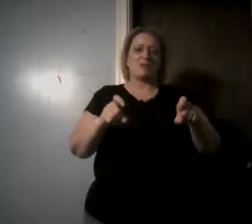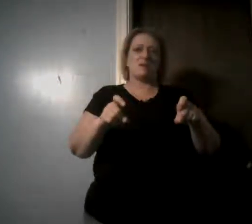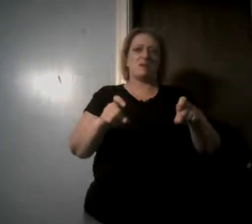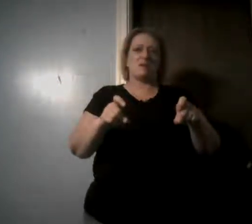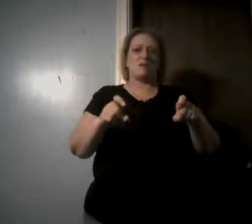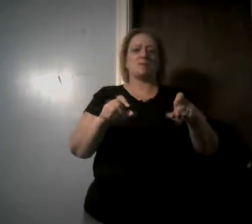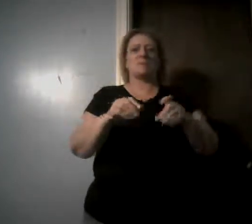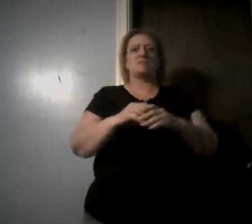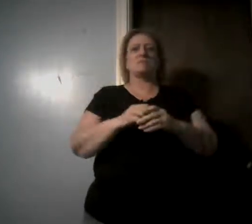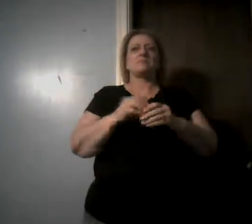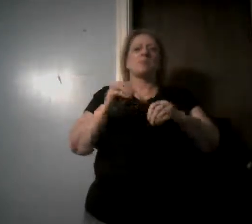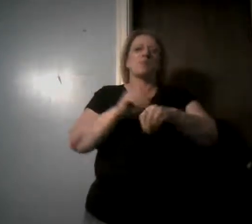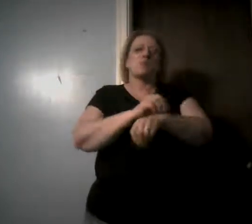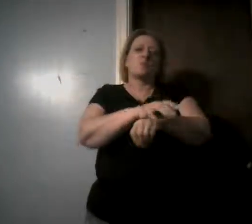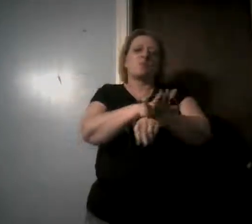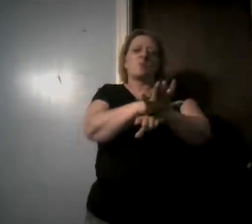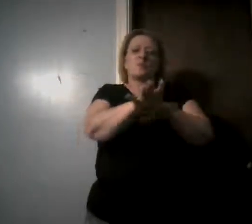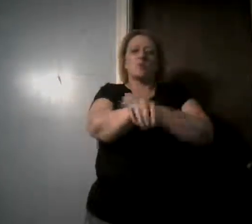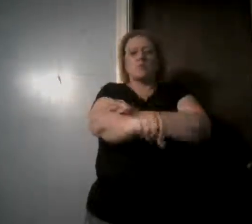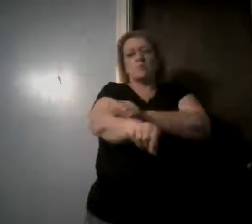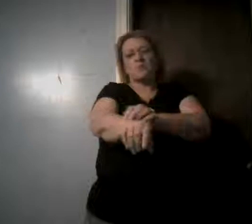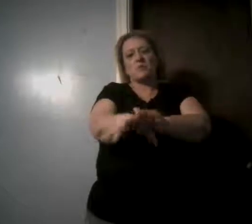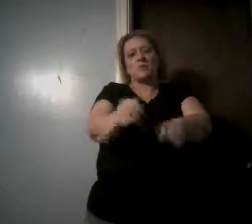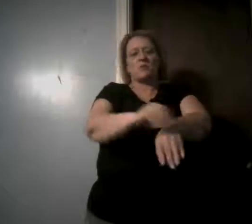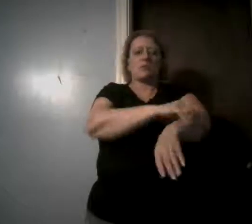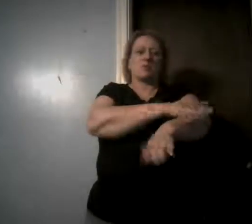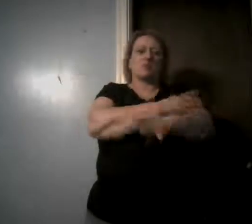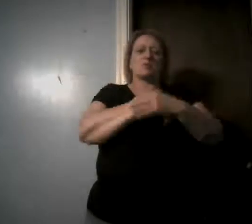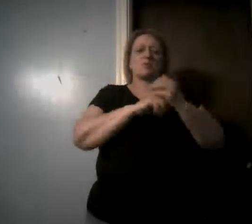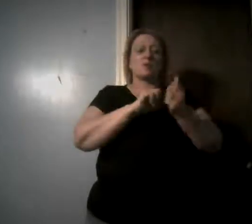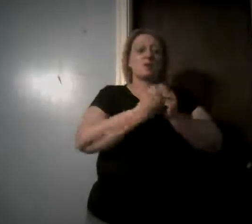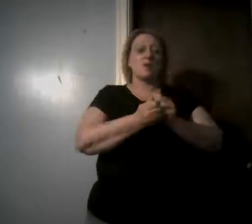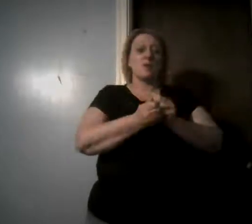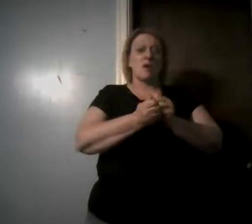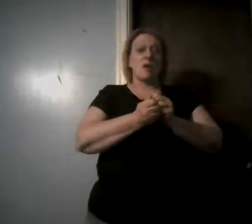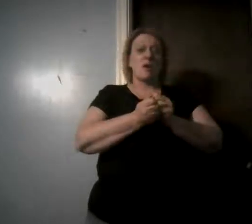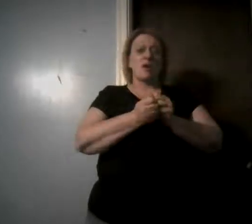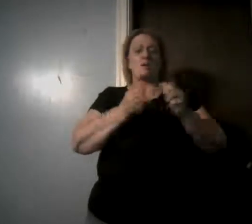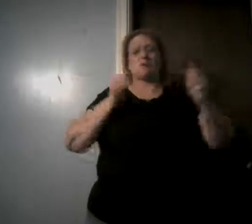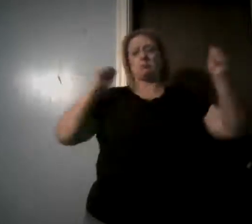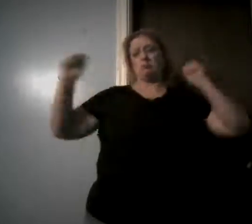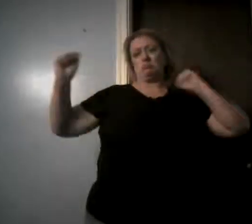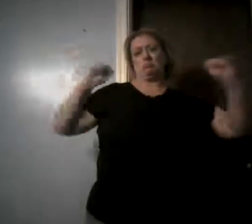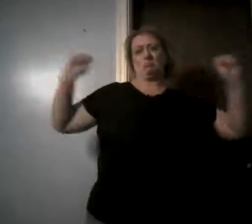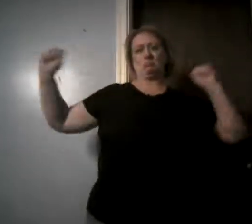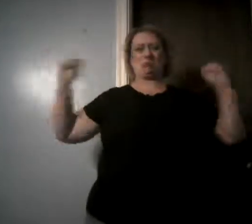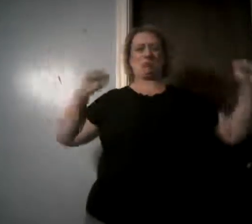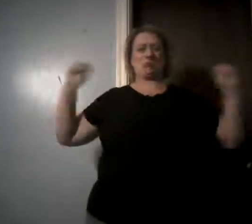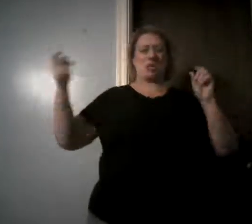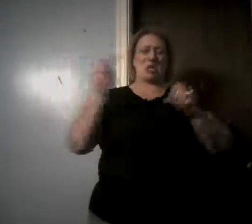It can be spread by using personal items such as clothing, towels, and brushes.